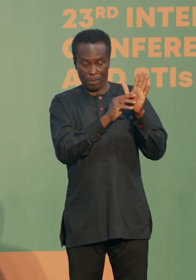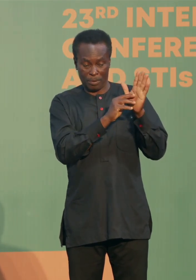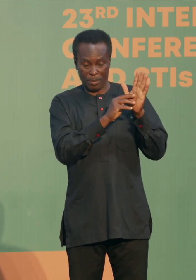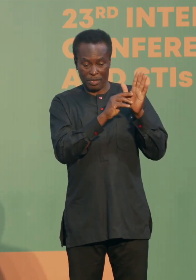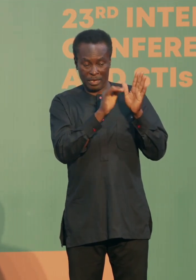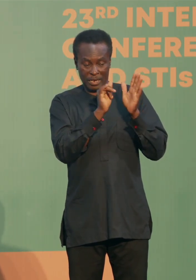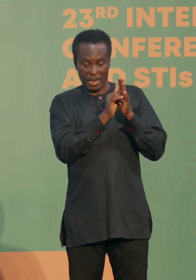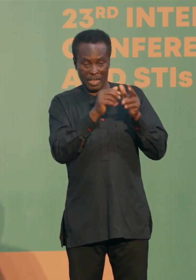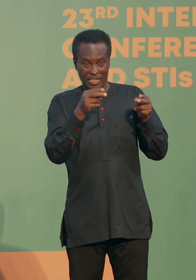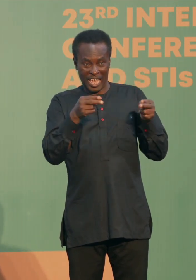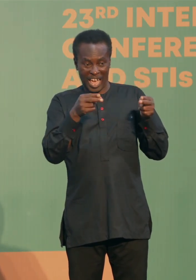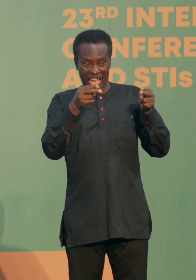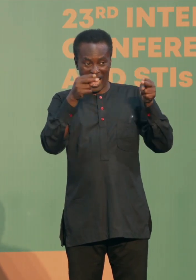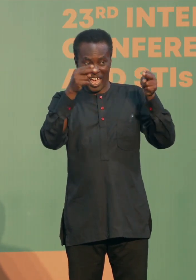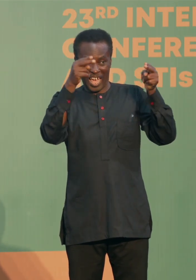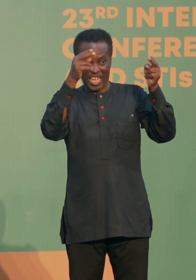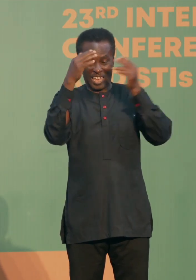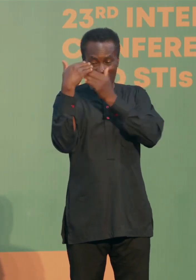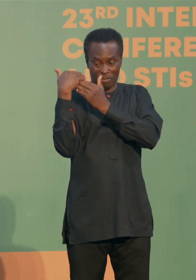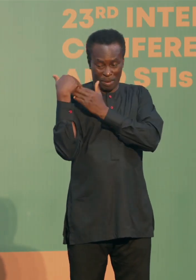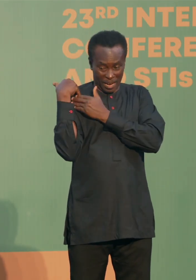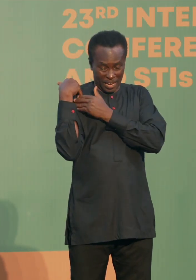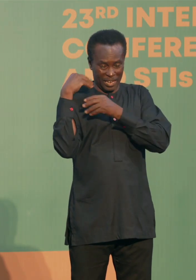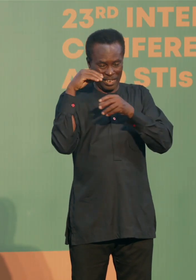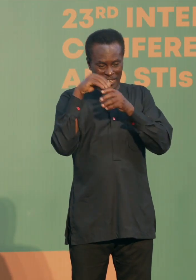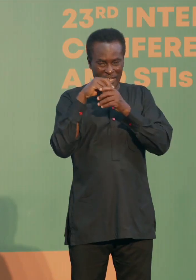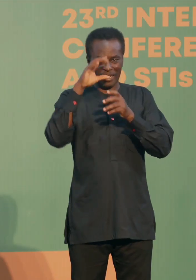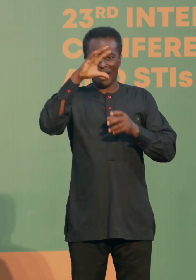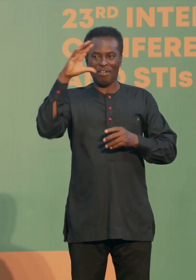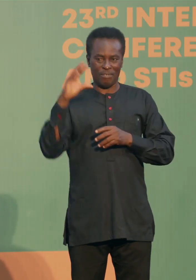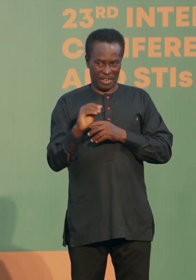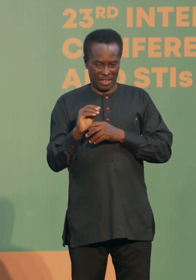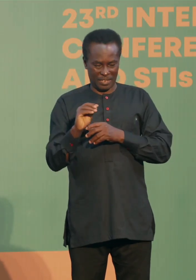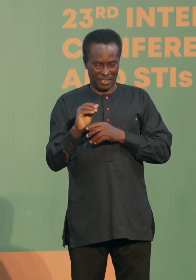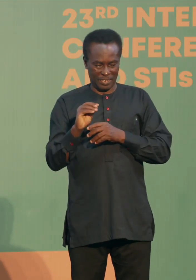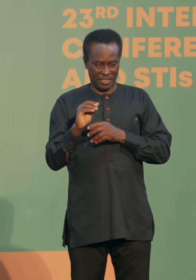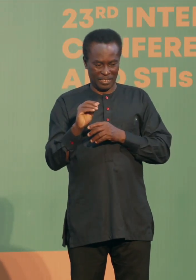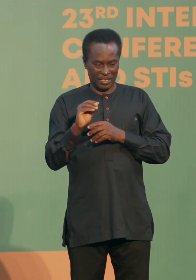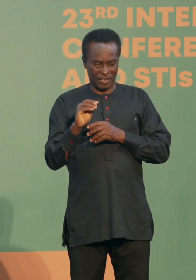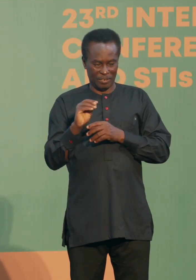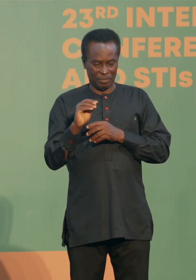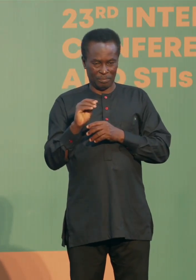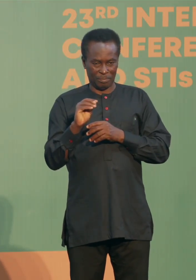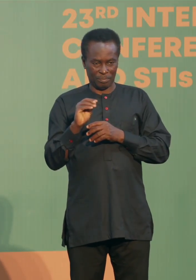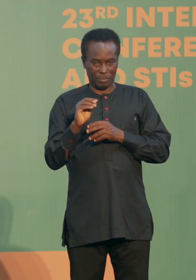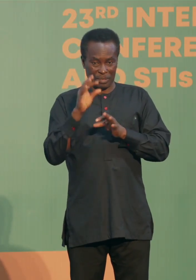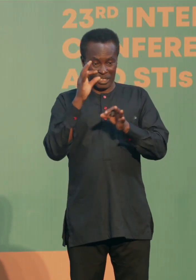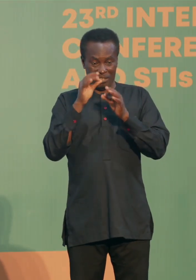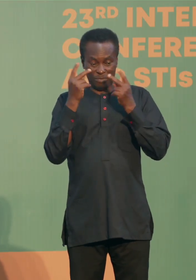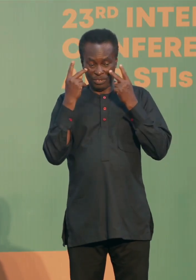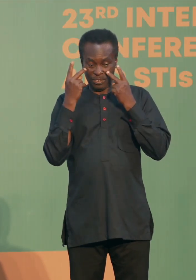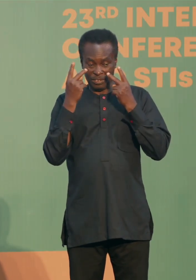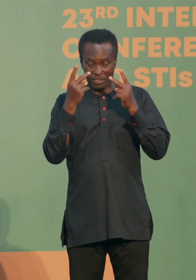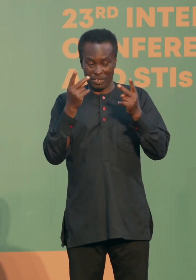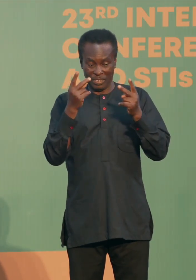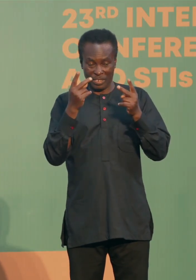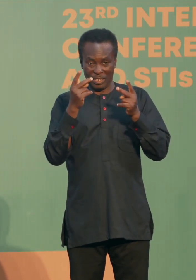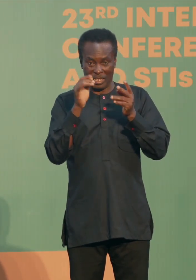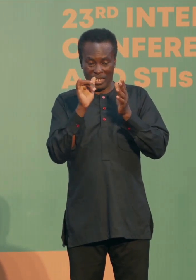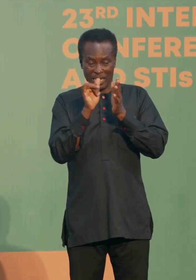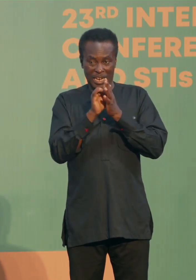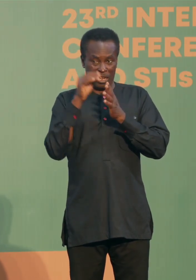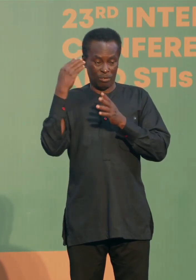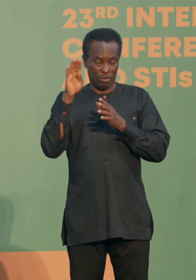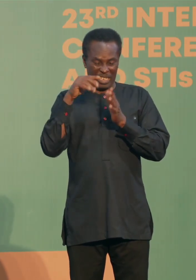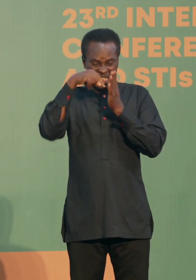the highest burden is sub-Saharan Africa, right? The darker the blue. And if you look at the lighter blue, these are